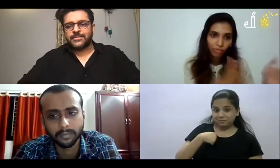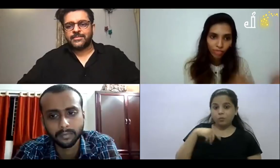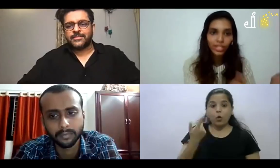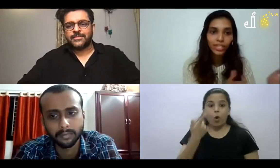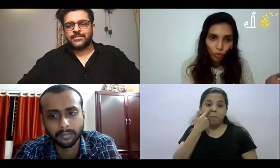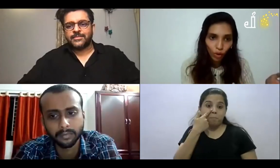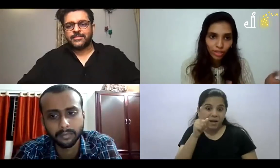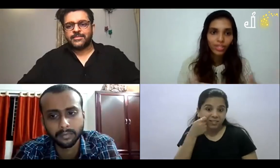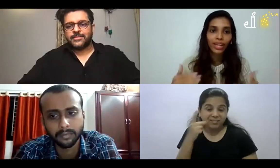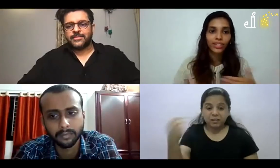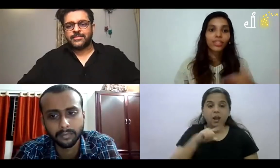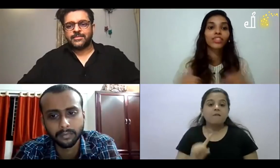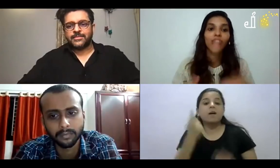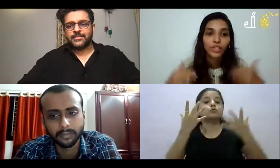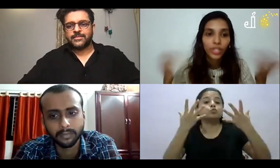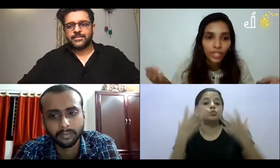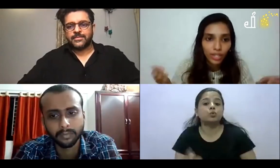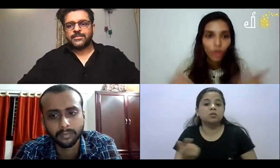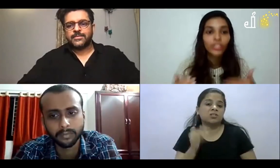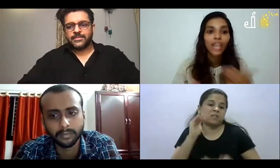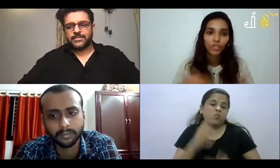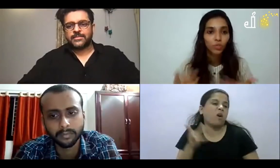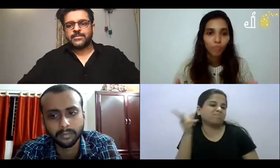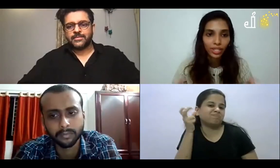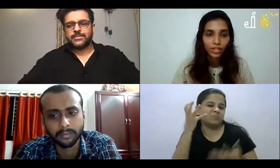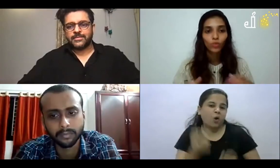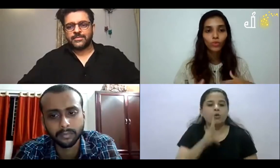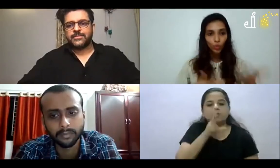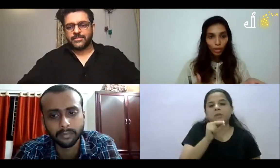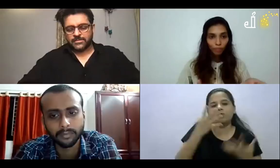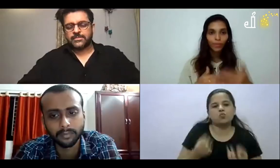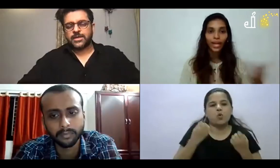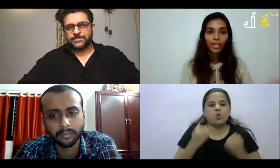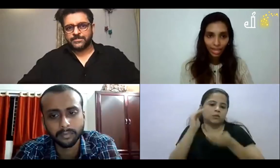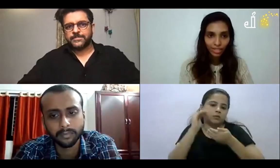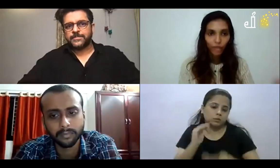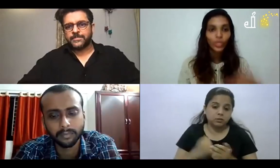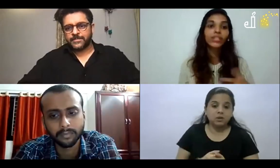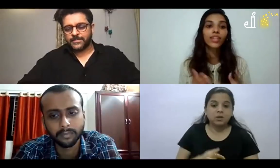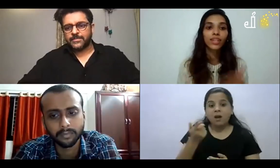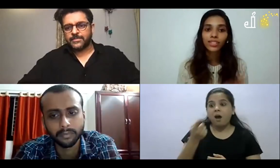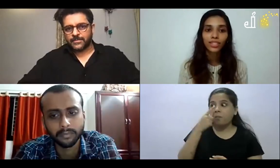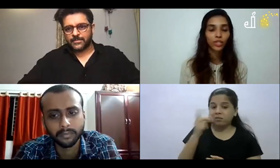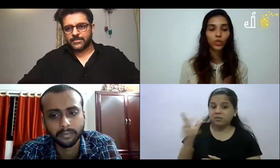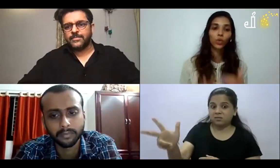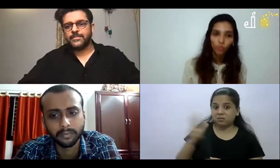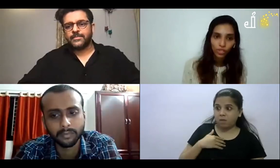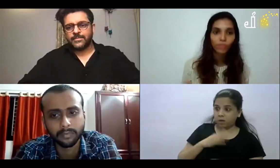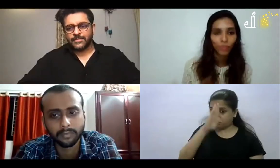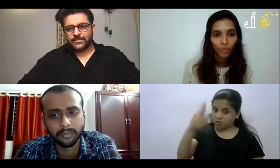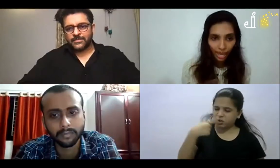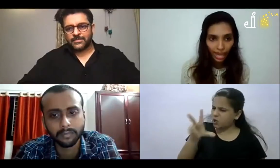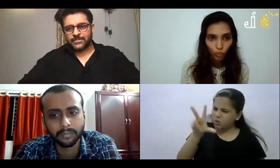parents, the first thing they want is like the child to hear or the child to speak. So to a parent like that, we can directly say that no, go